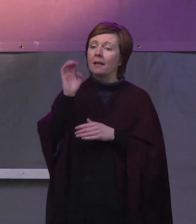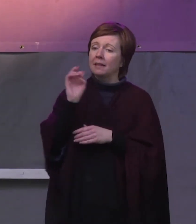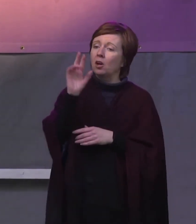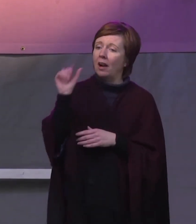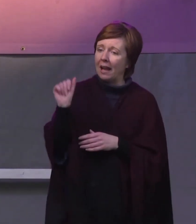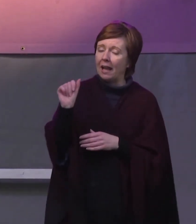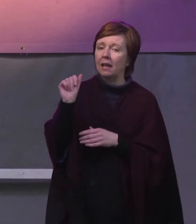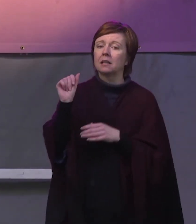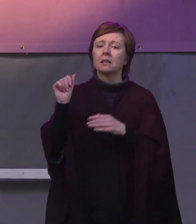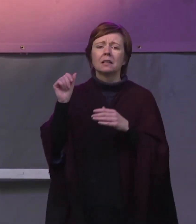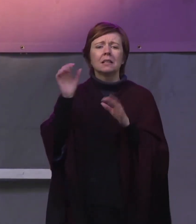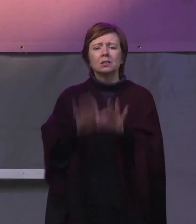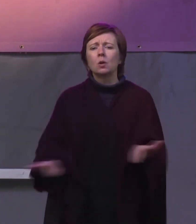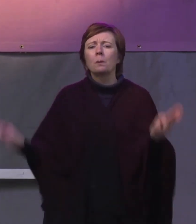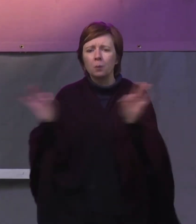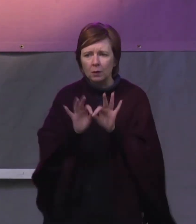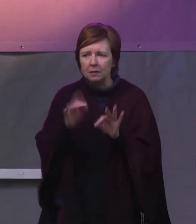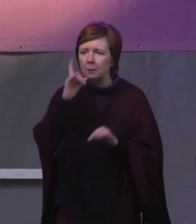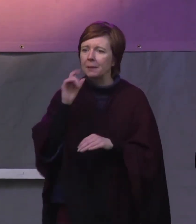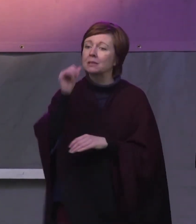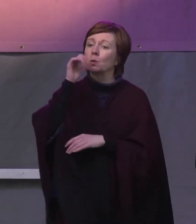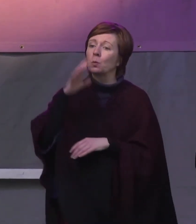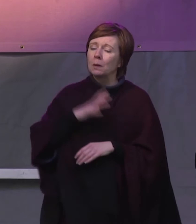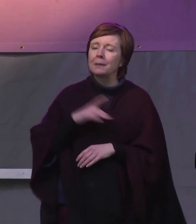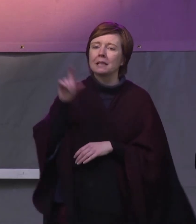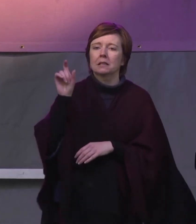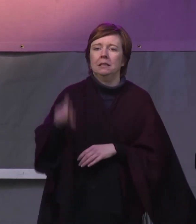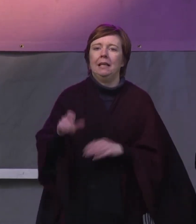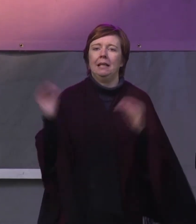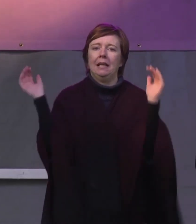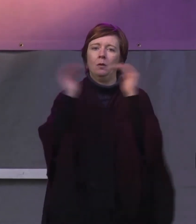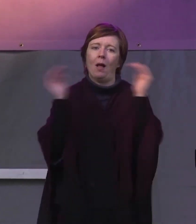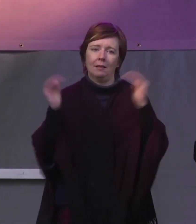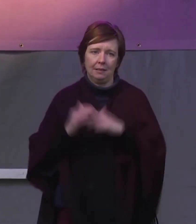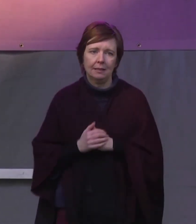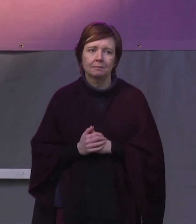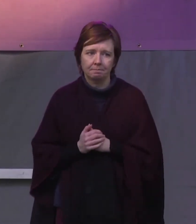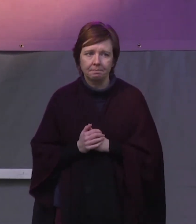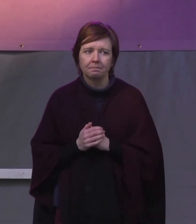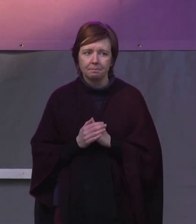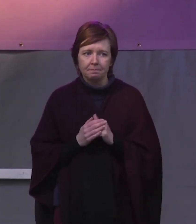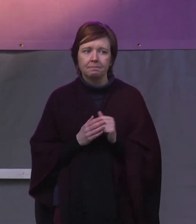the Equal Rights Amendment is so important, because women need equality.